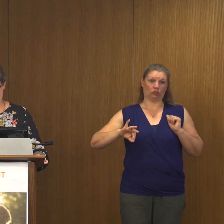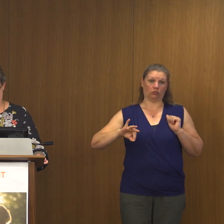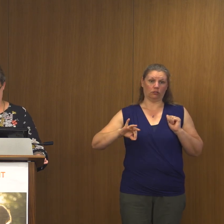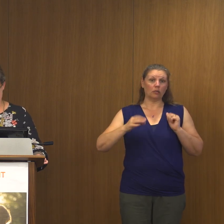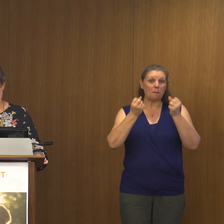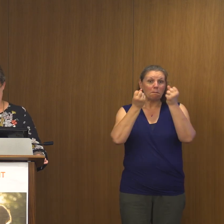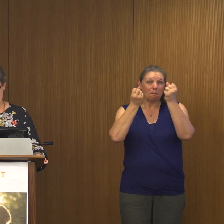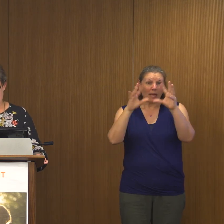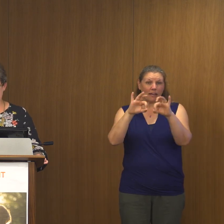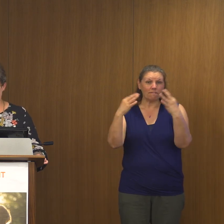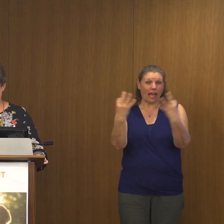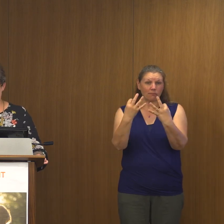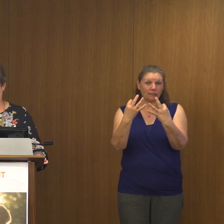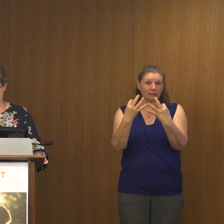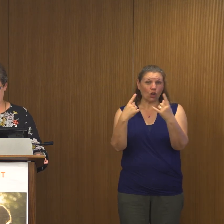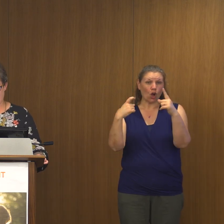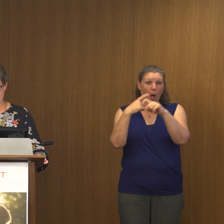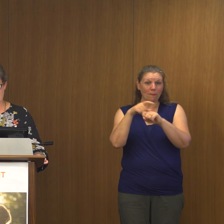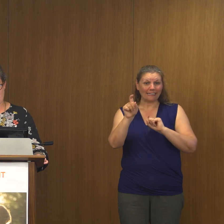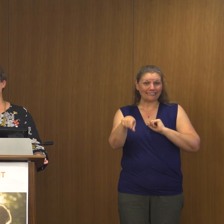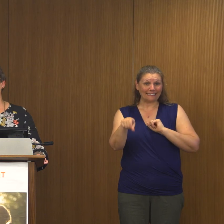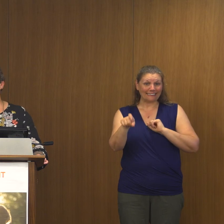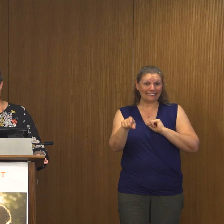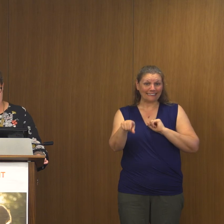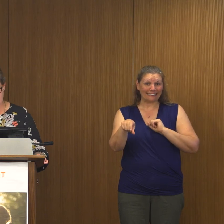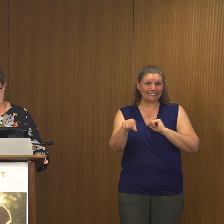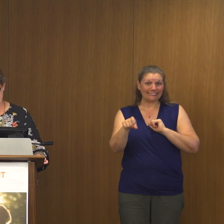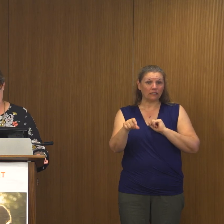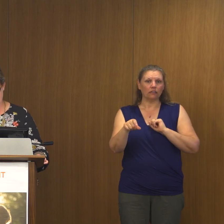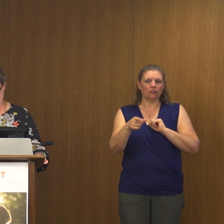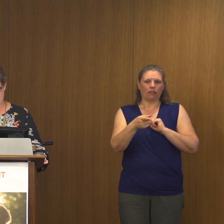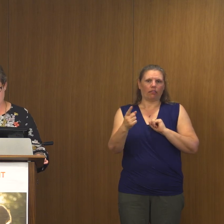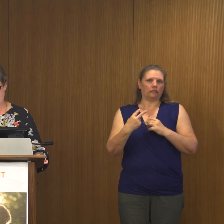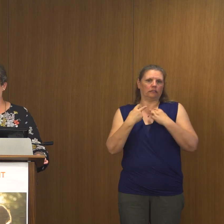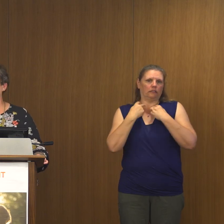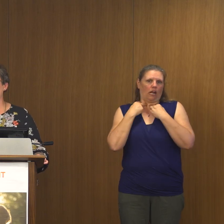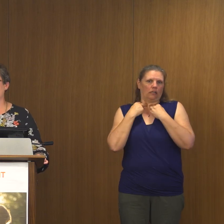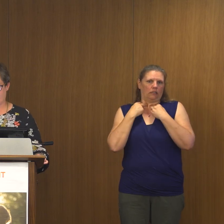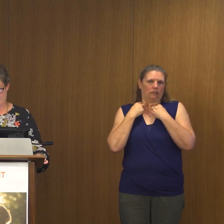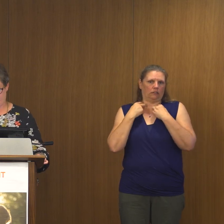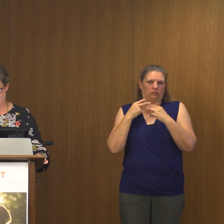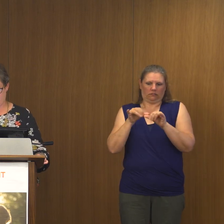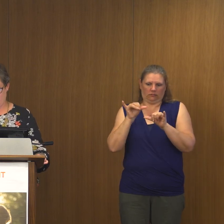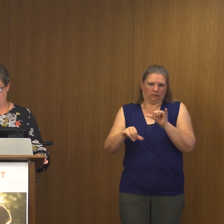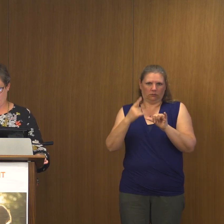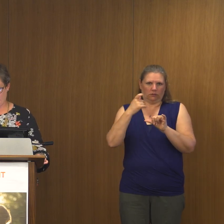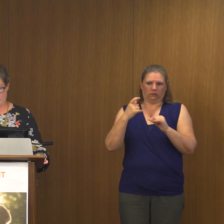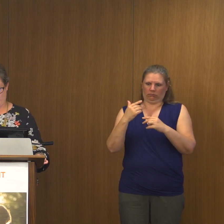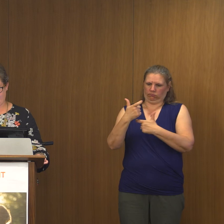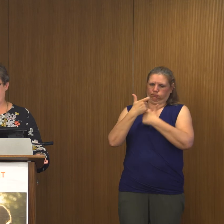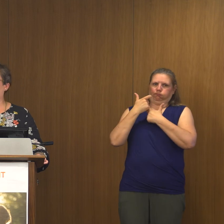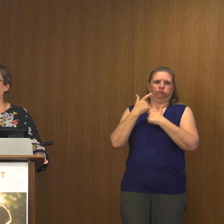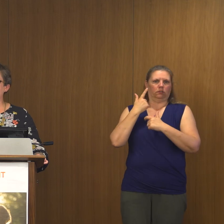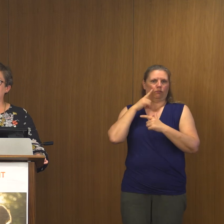like my son's have an added stress of functioning in a support system that's inaccessible due to diagnosis-centric standards or